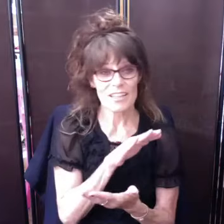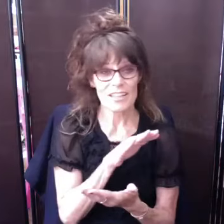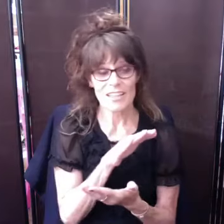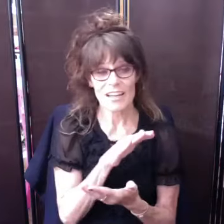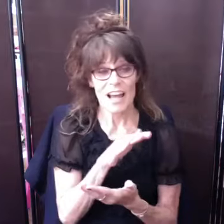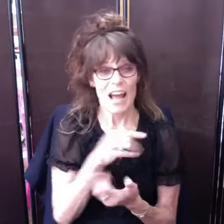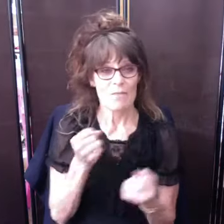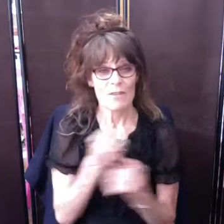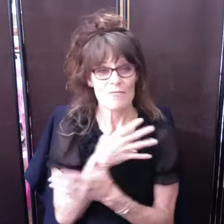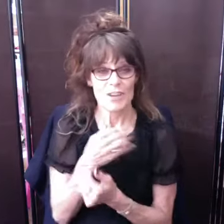degree back.